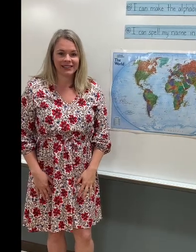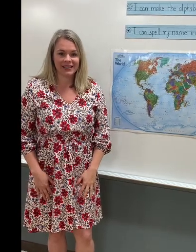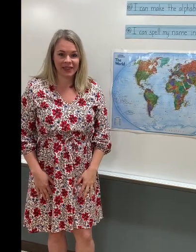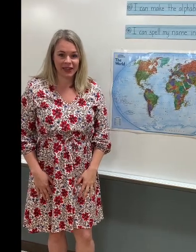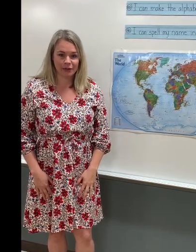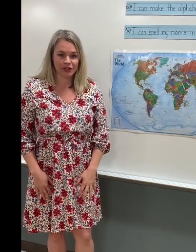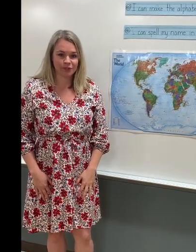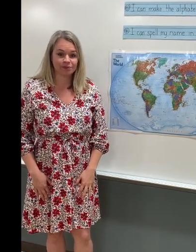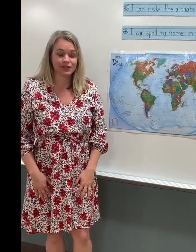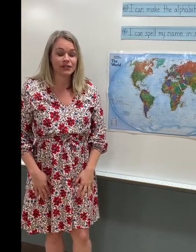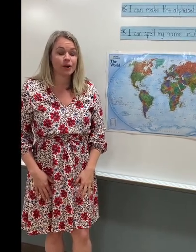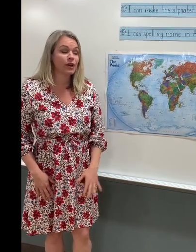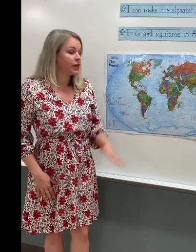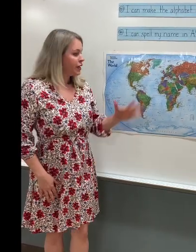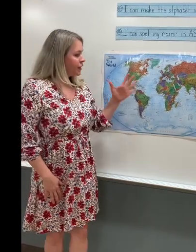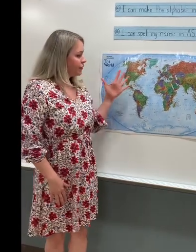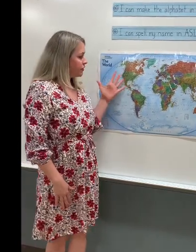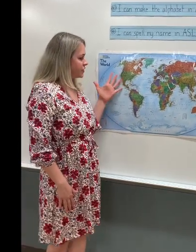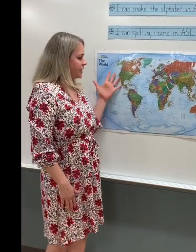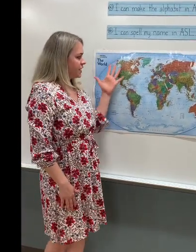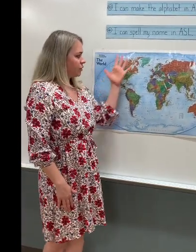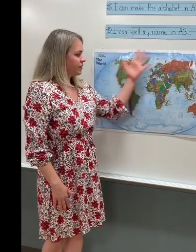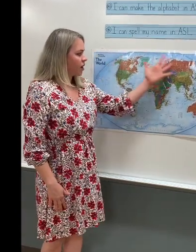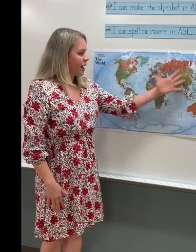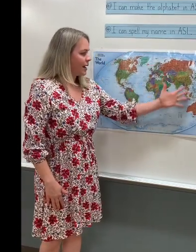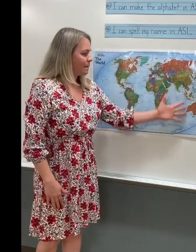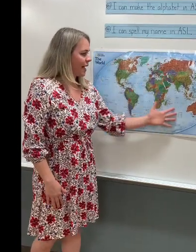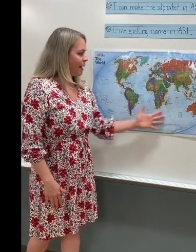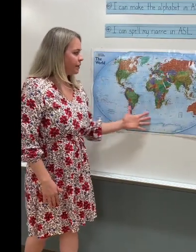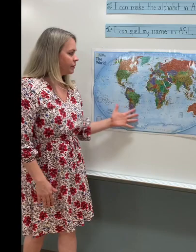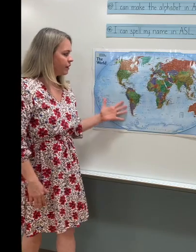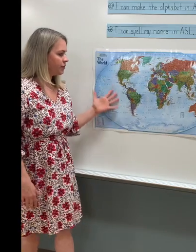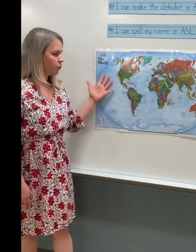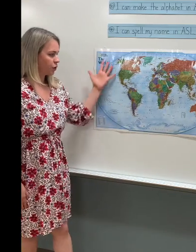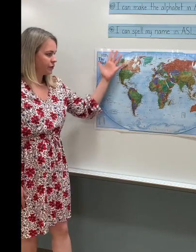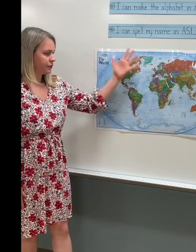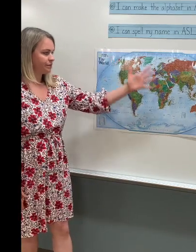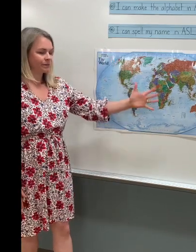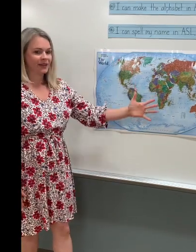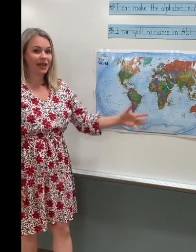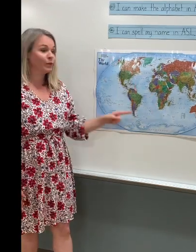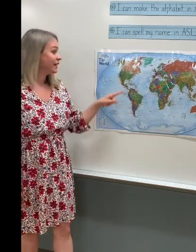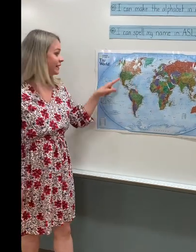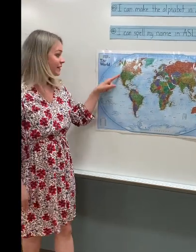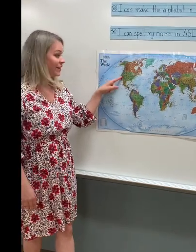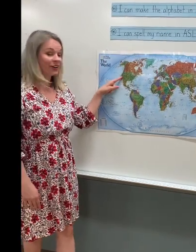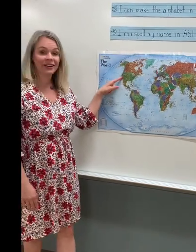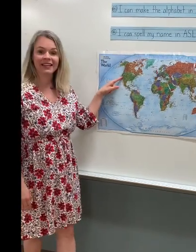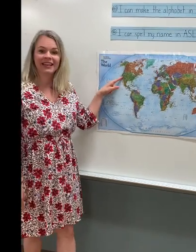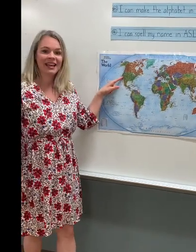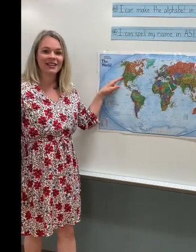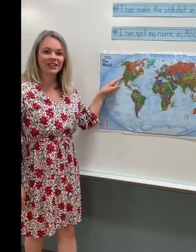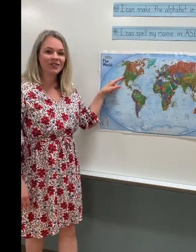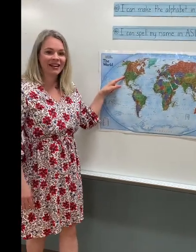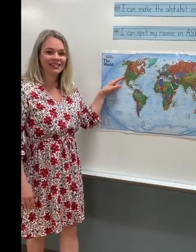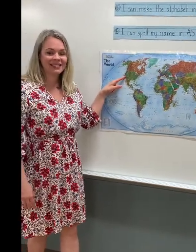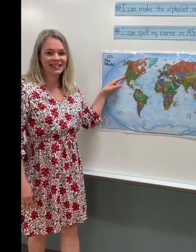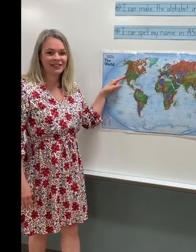Sign Language. So the first thing here, we've got a map of the world. And we live here in the United States of